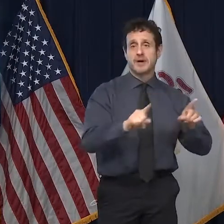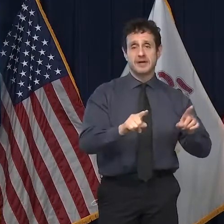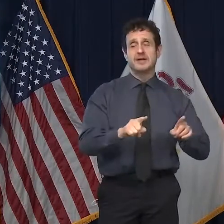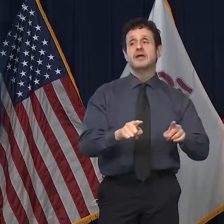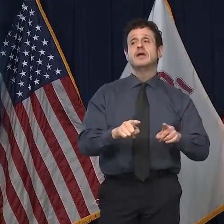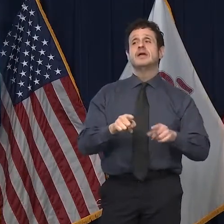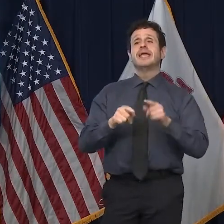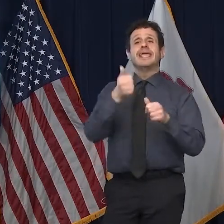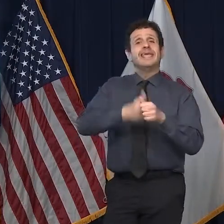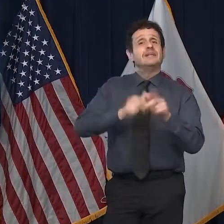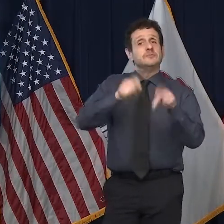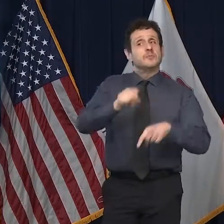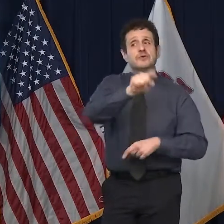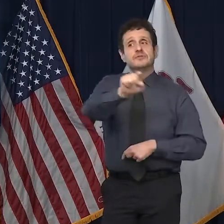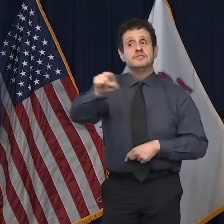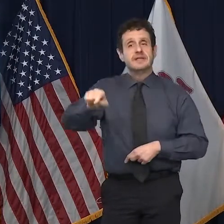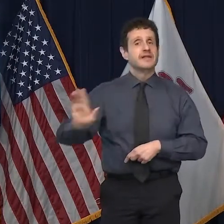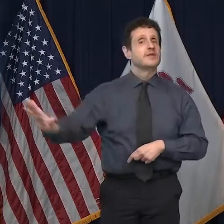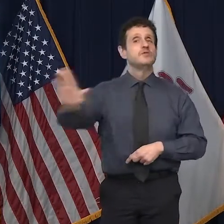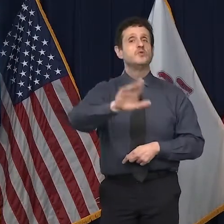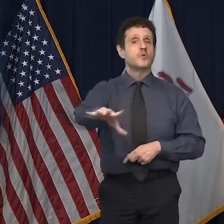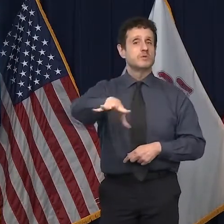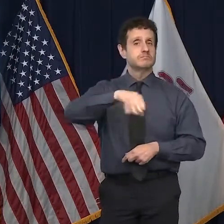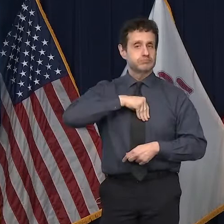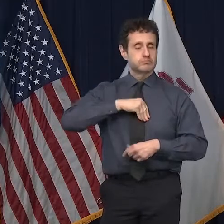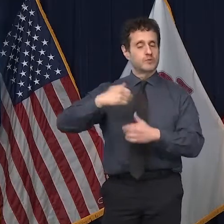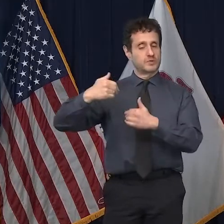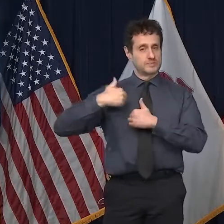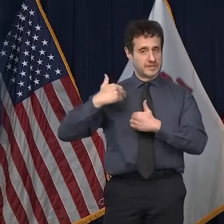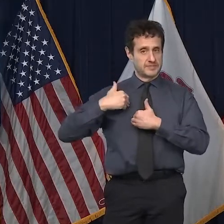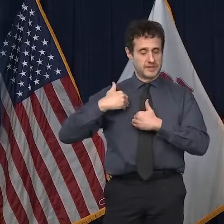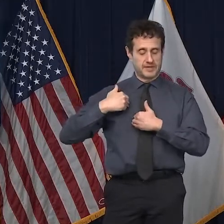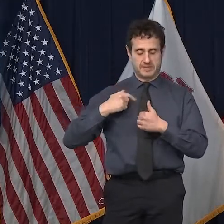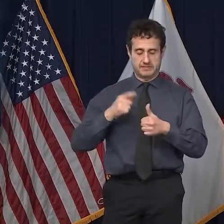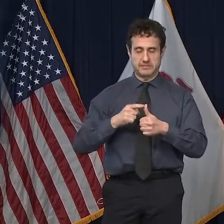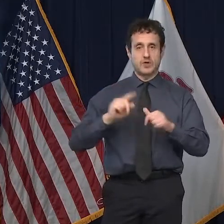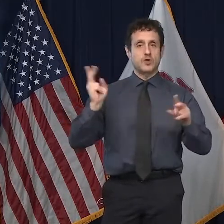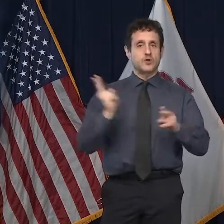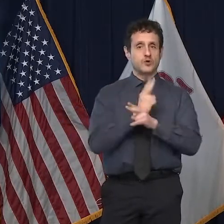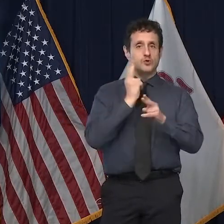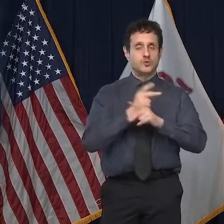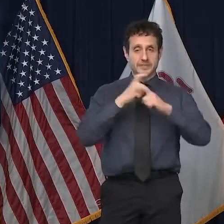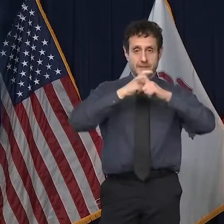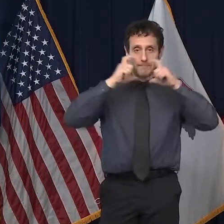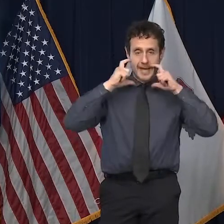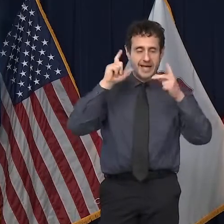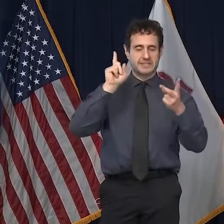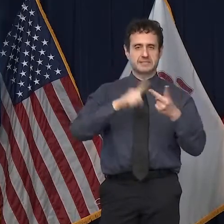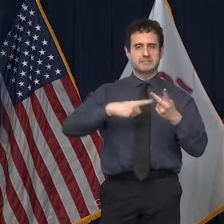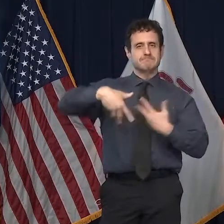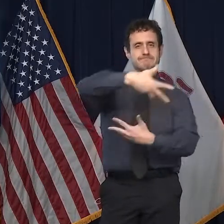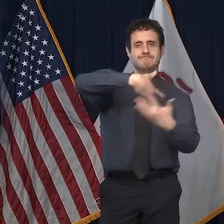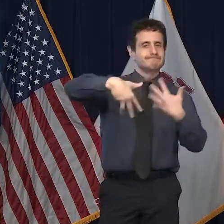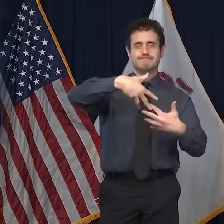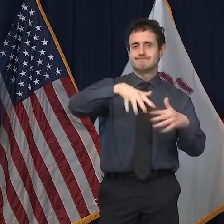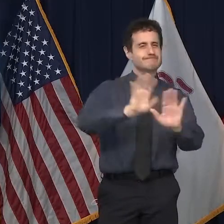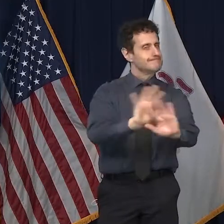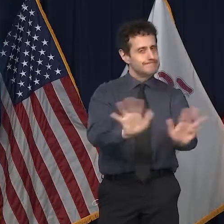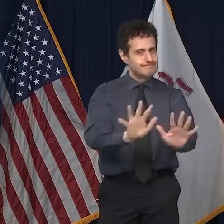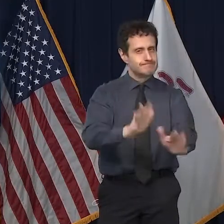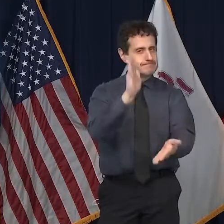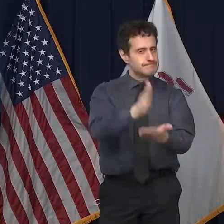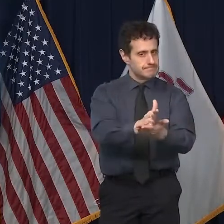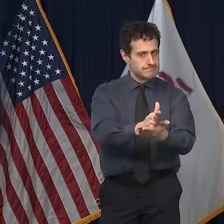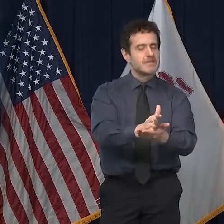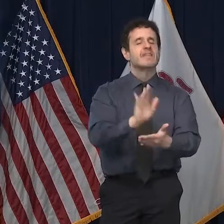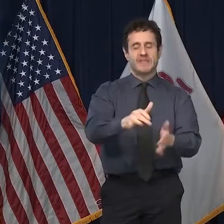the personal responsibility, the wearing of masks and limiting these private gatherings, that's key and essential. So again, there are